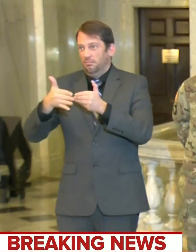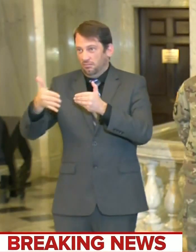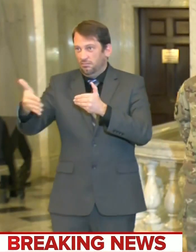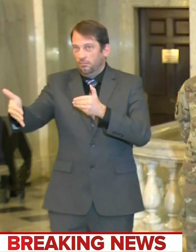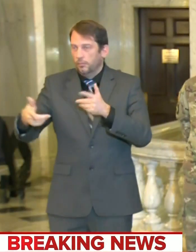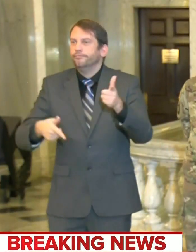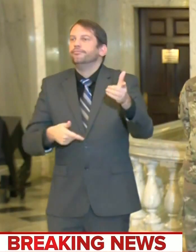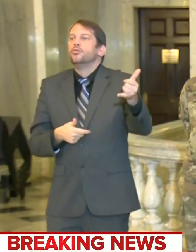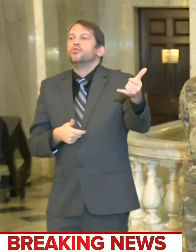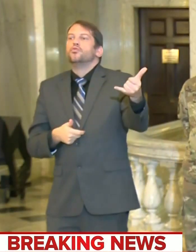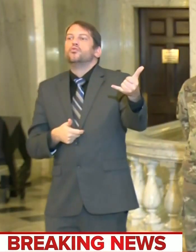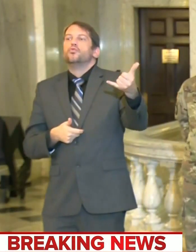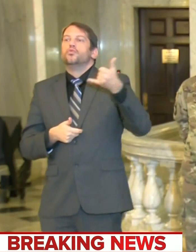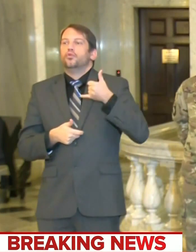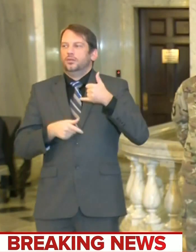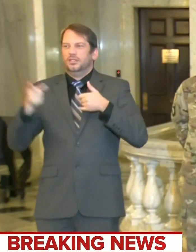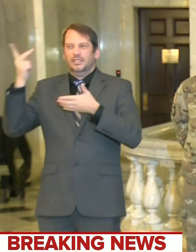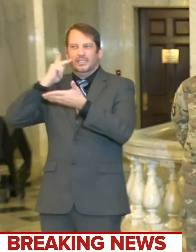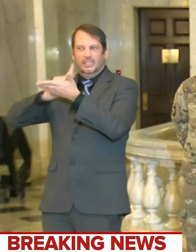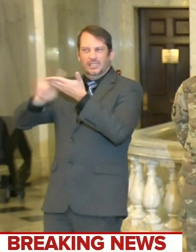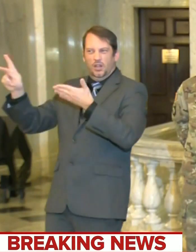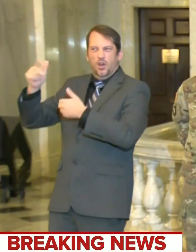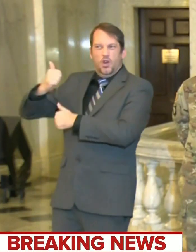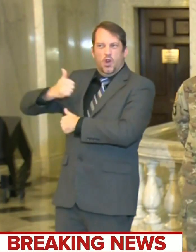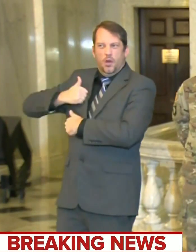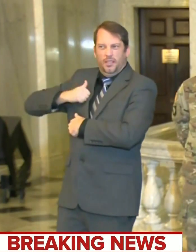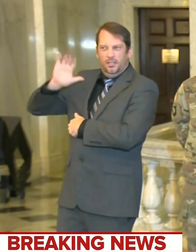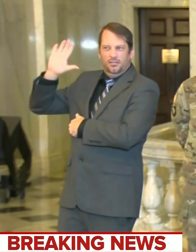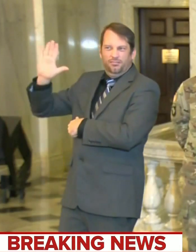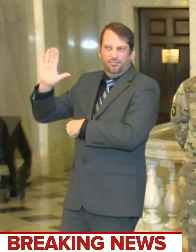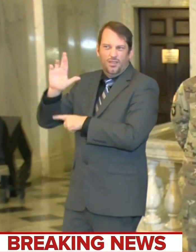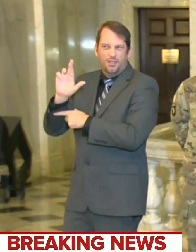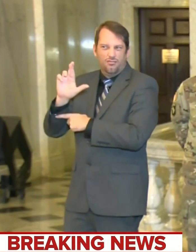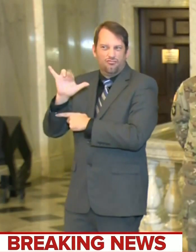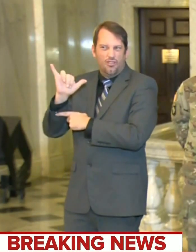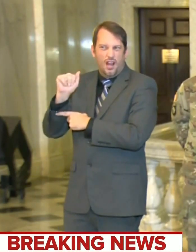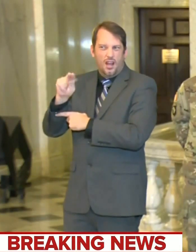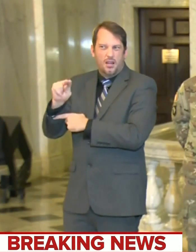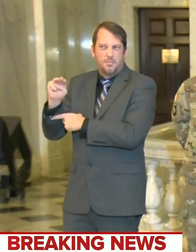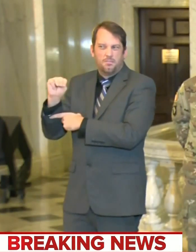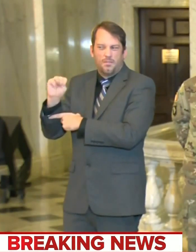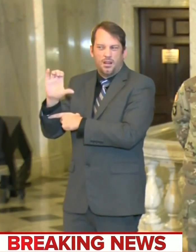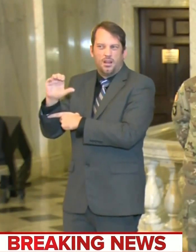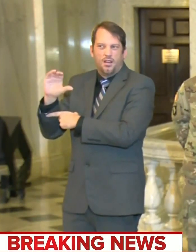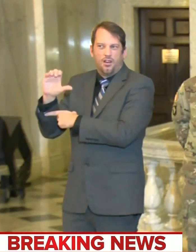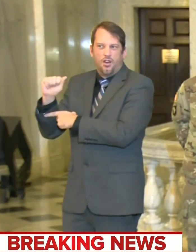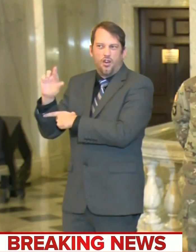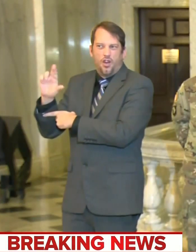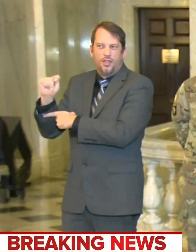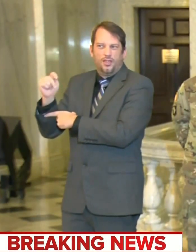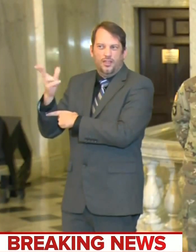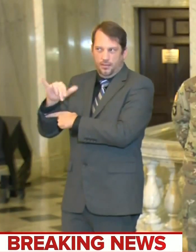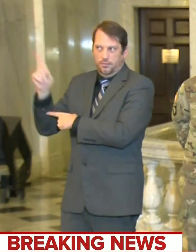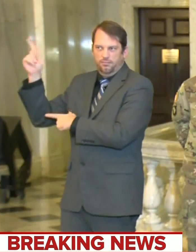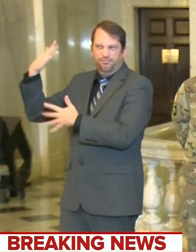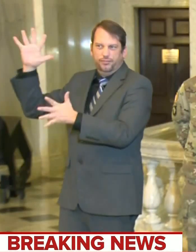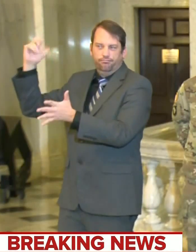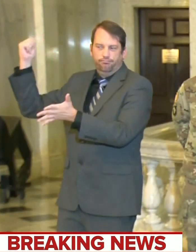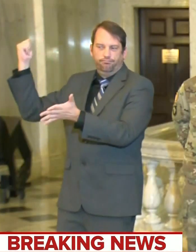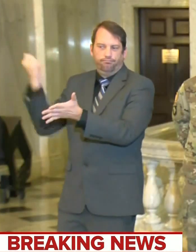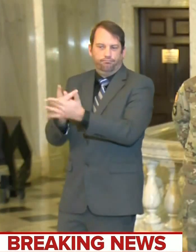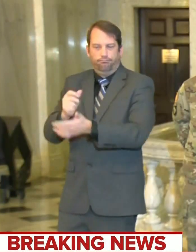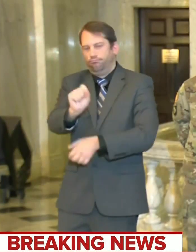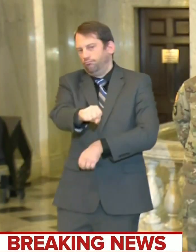from the Secretary of the Army, Ryan McCarthy, who gave us the authority that we needed to be able to move into the